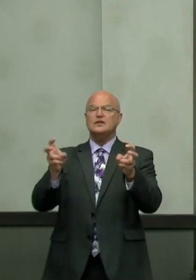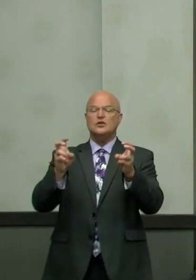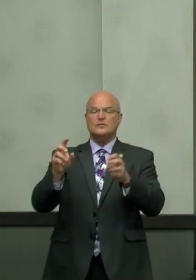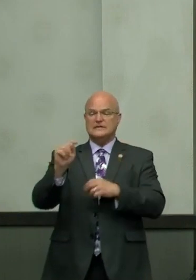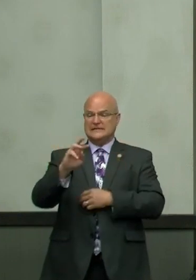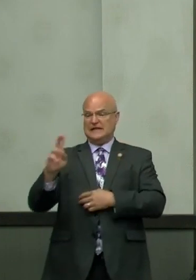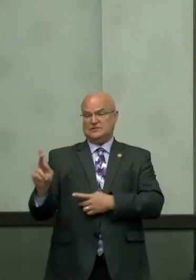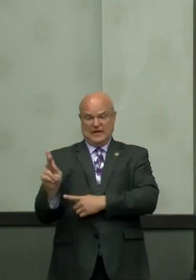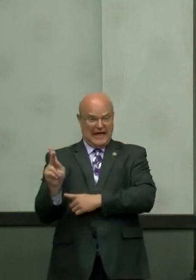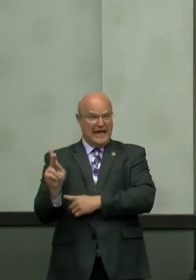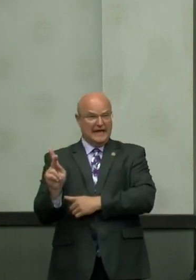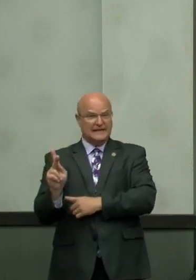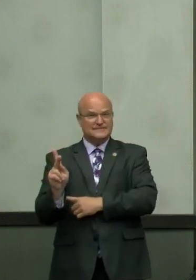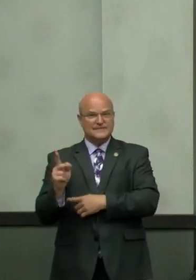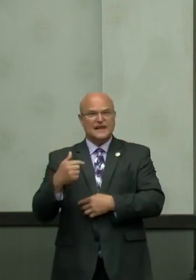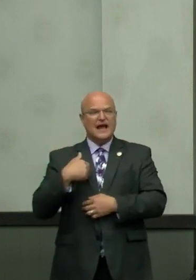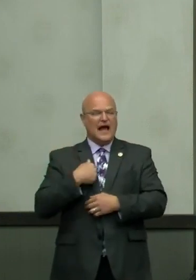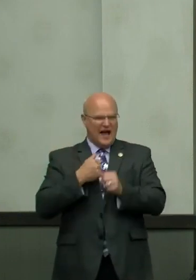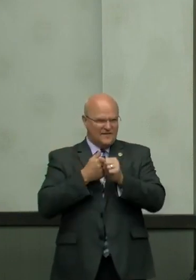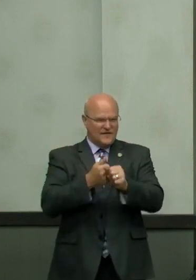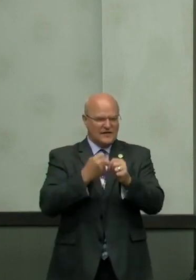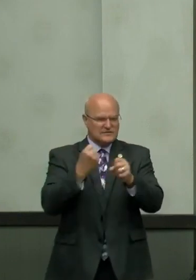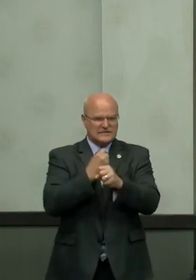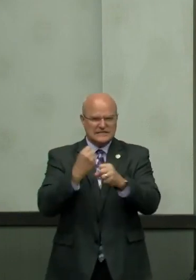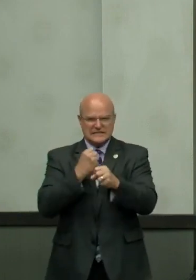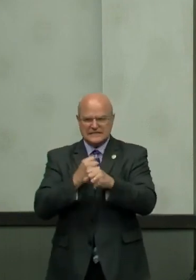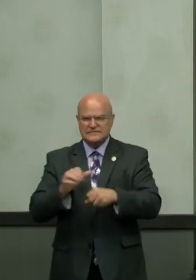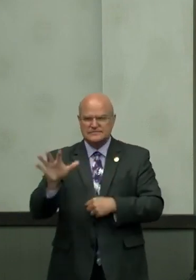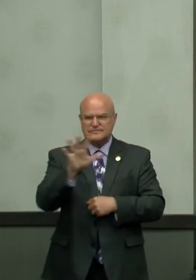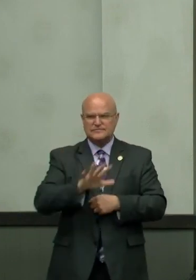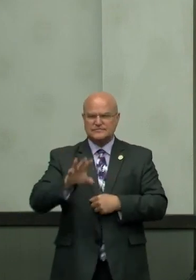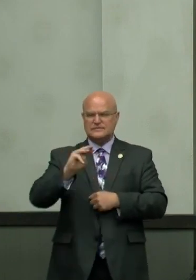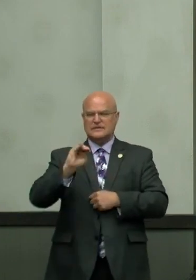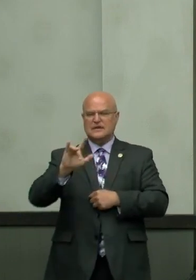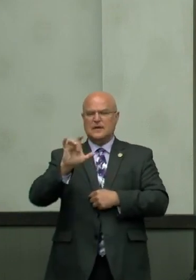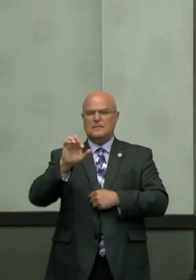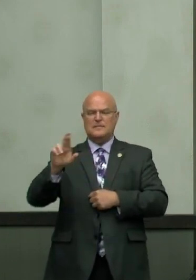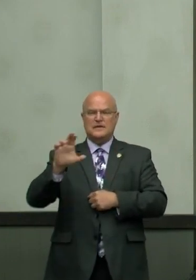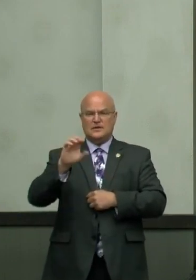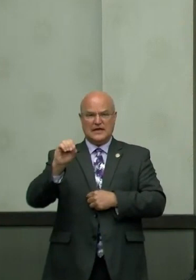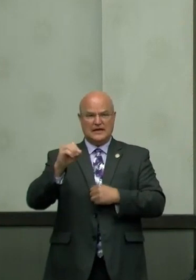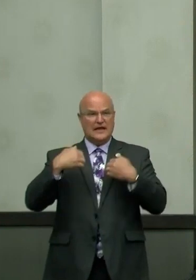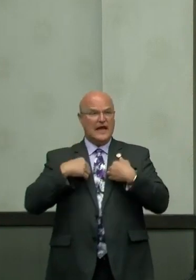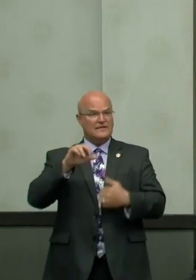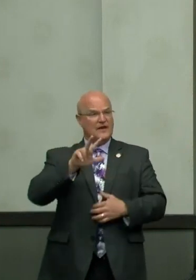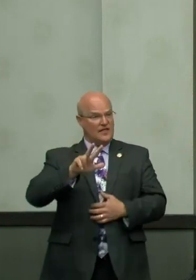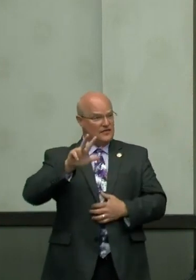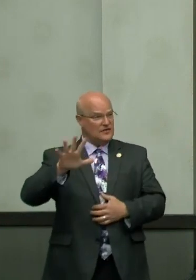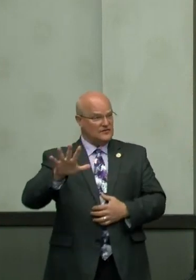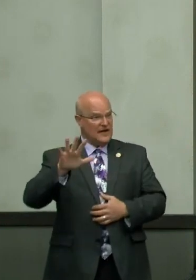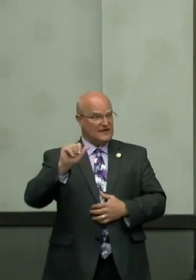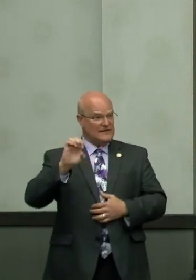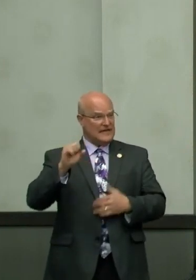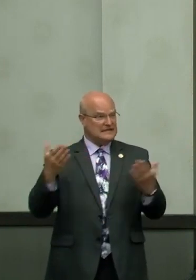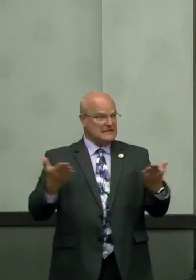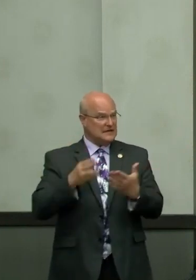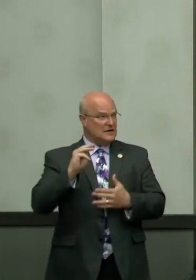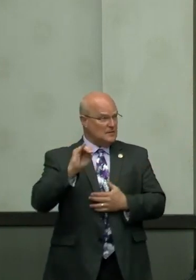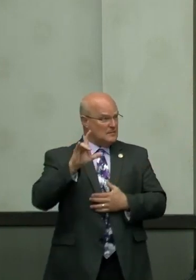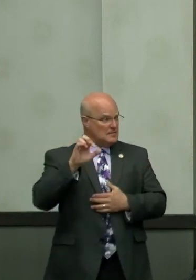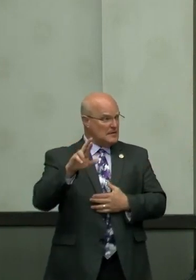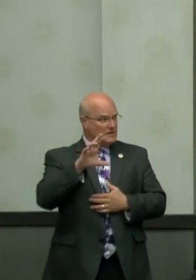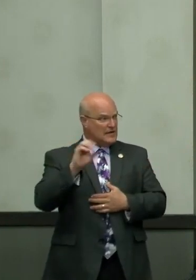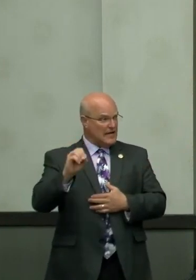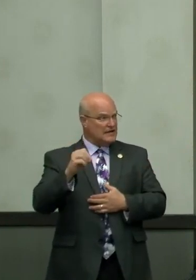of Texarkana, I do follow the statistics here in Miller County, and you have 35 cases here in Miller